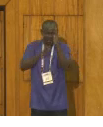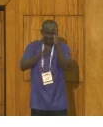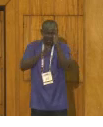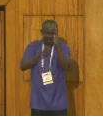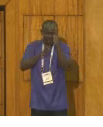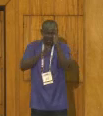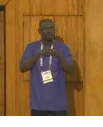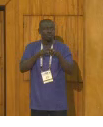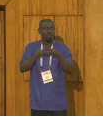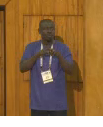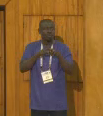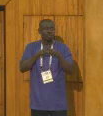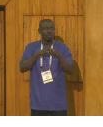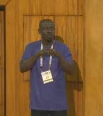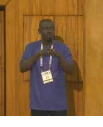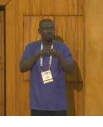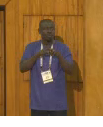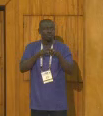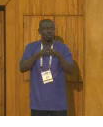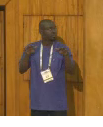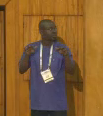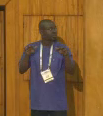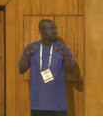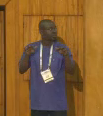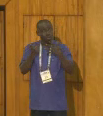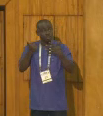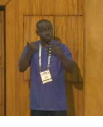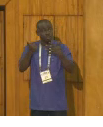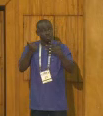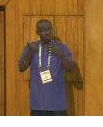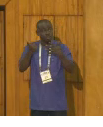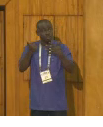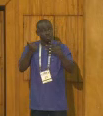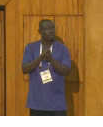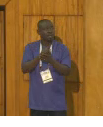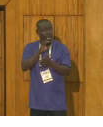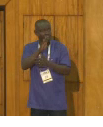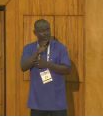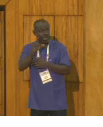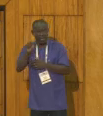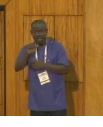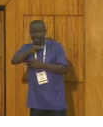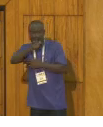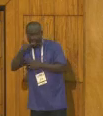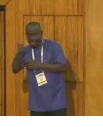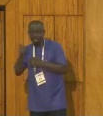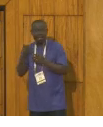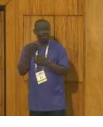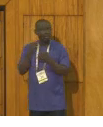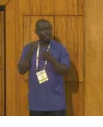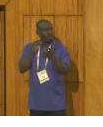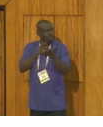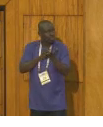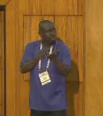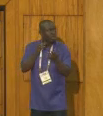HIV infections. As such, scaling up KBLA and other options that are available nationally,